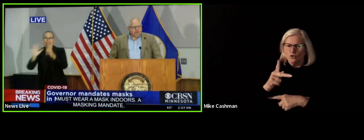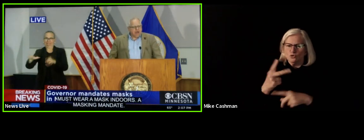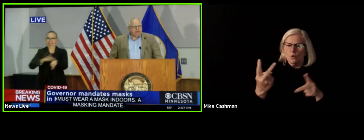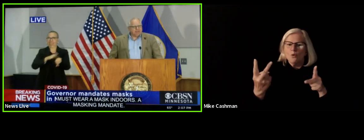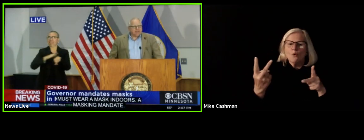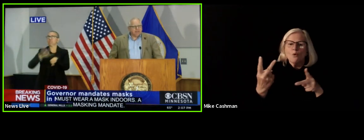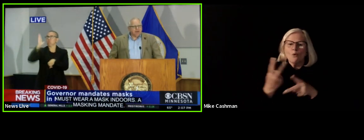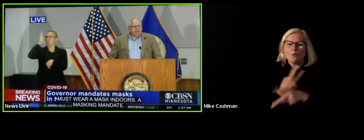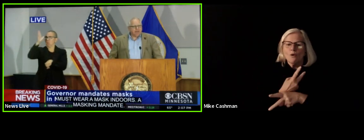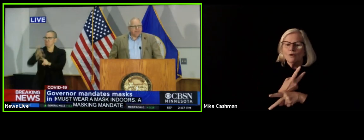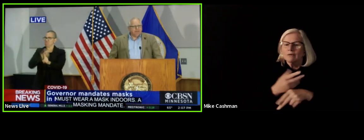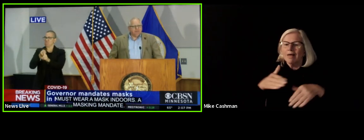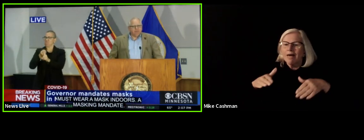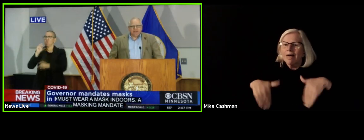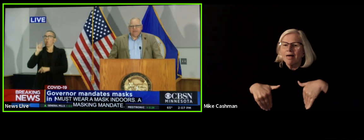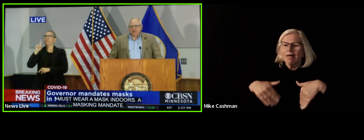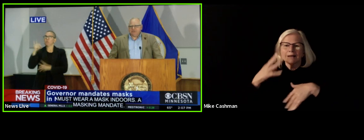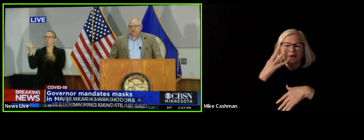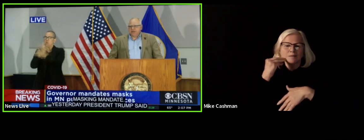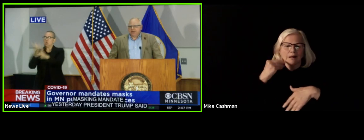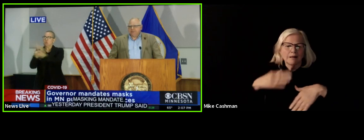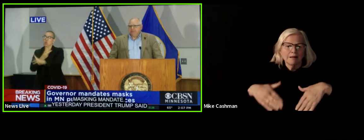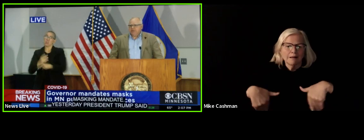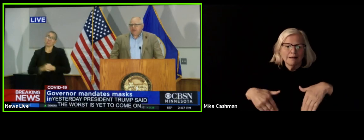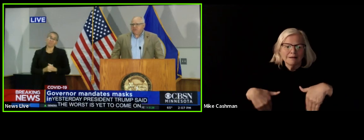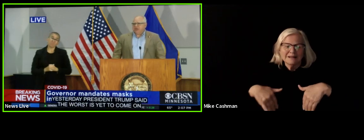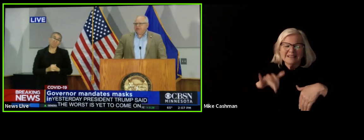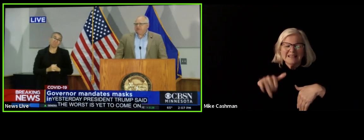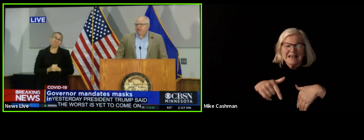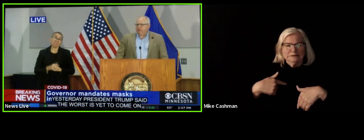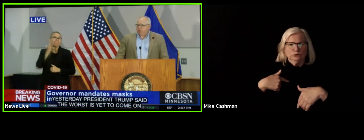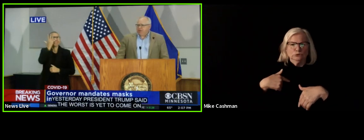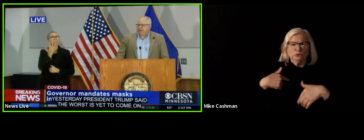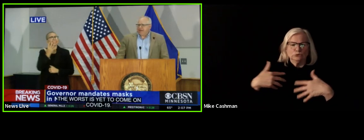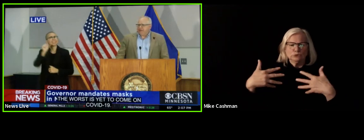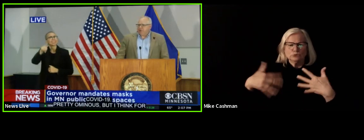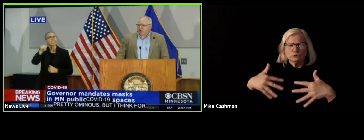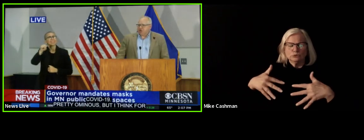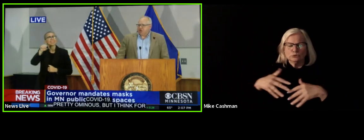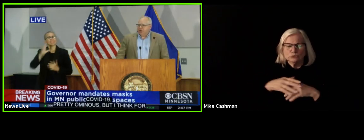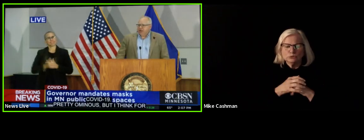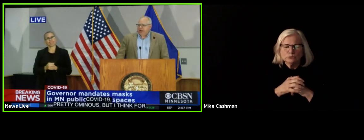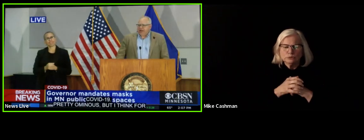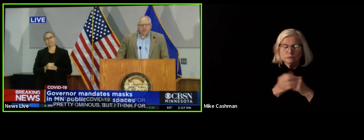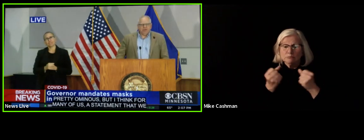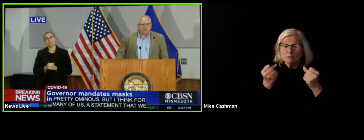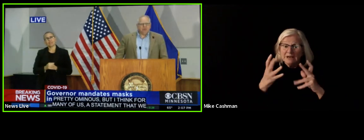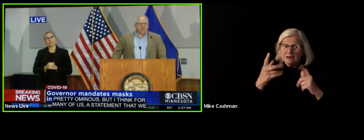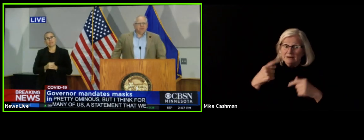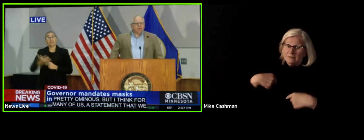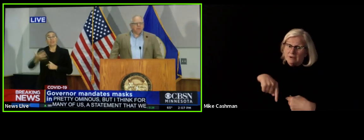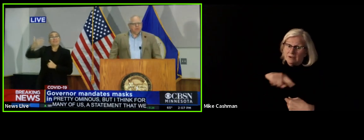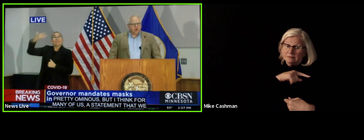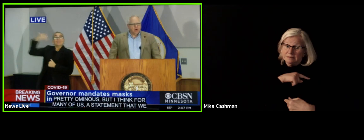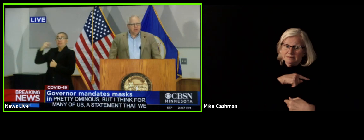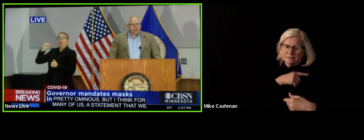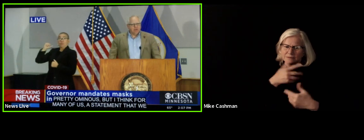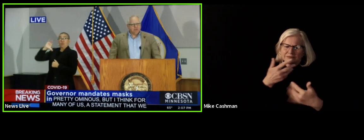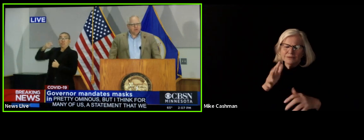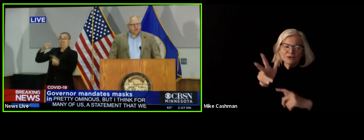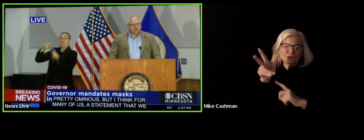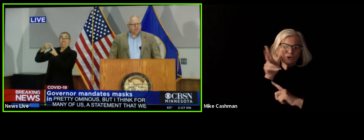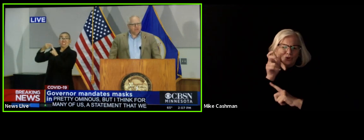Pretty ominous, but I think for many of us, a statement that we made in March. I don't think the president's probably wrong